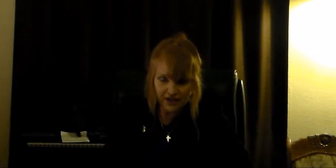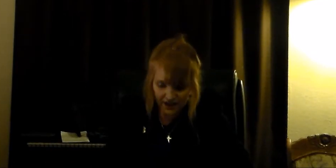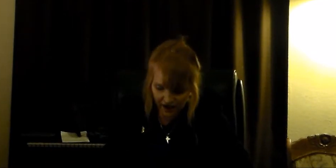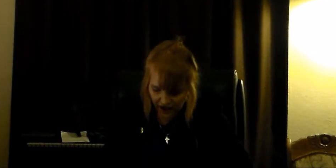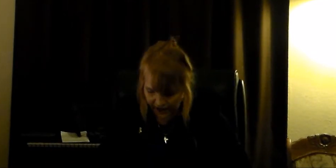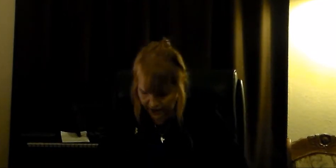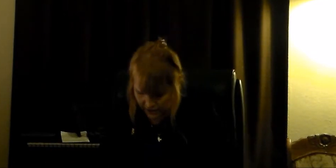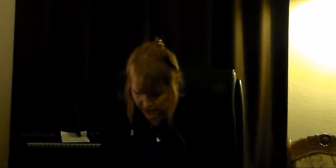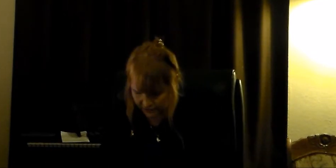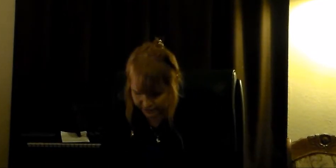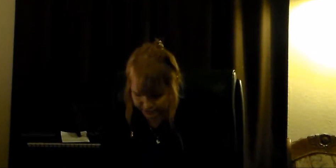as a God.